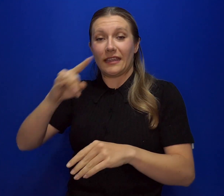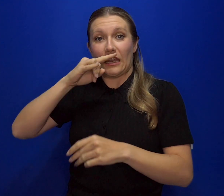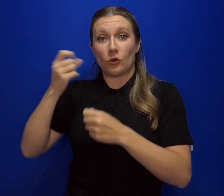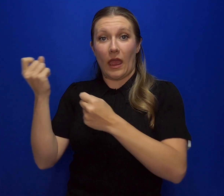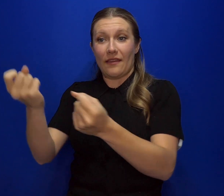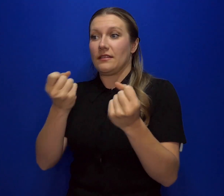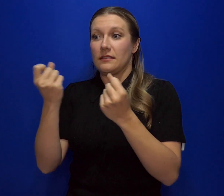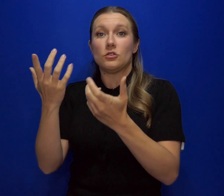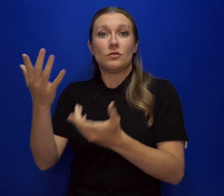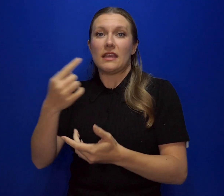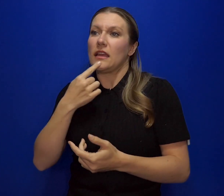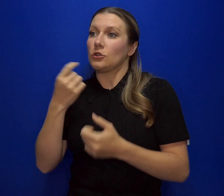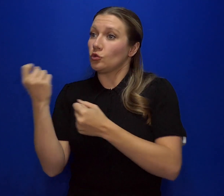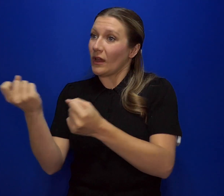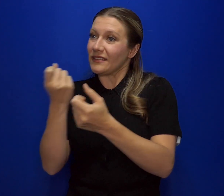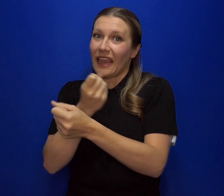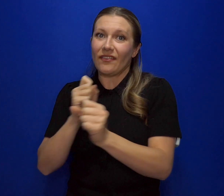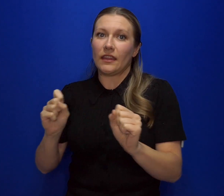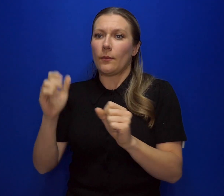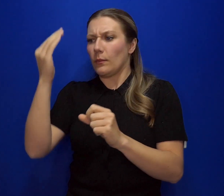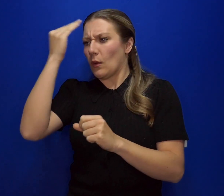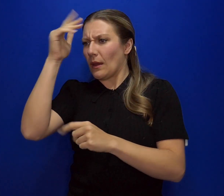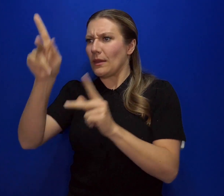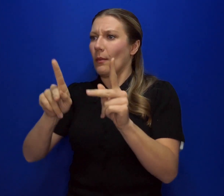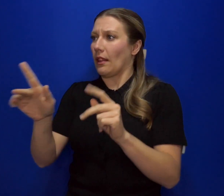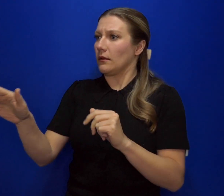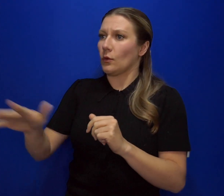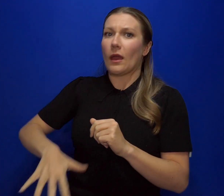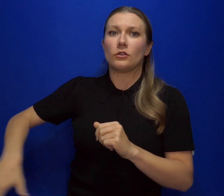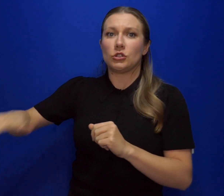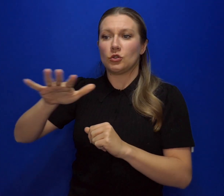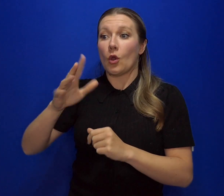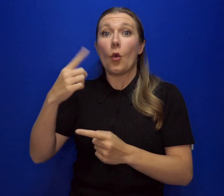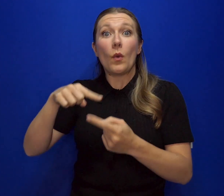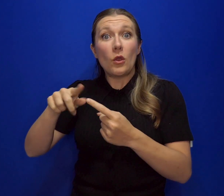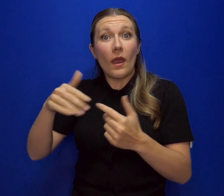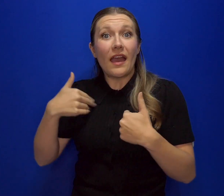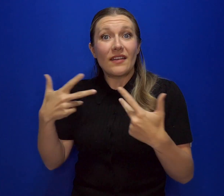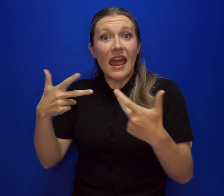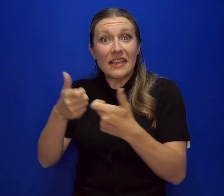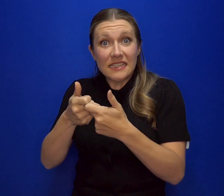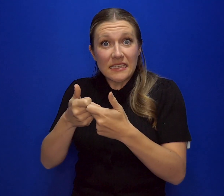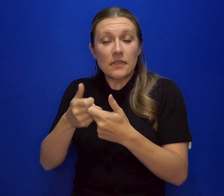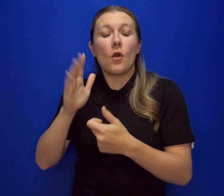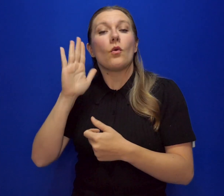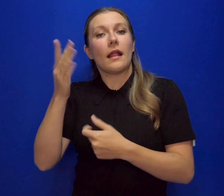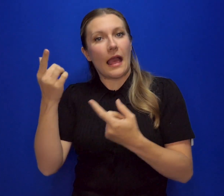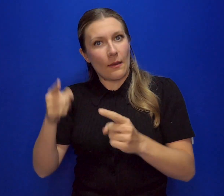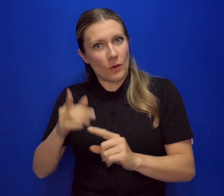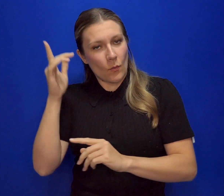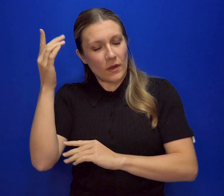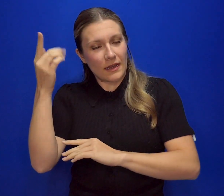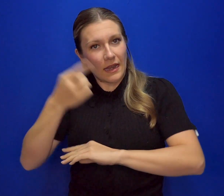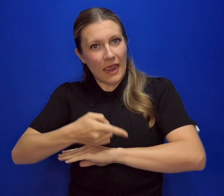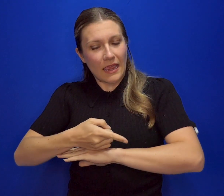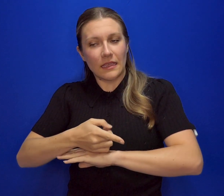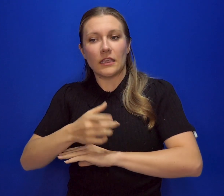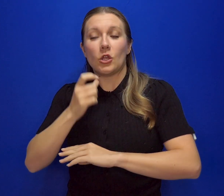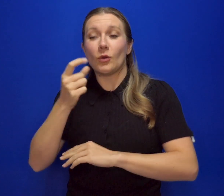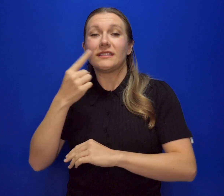safely, be aware of people around you. When you have an accident, which is going to happen one day, here's what you do next. You don't say if,